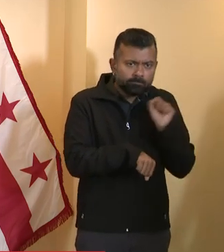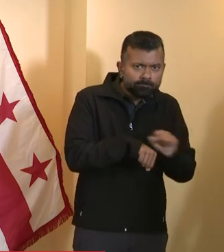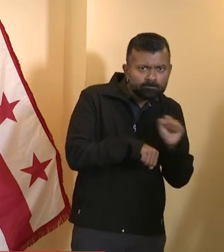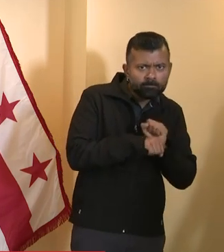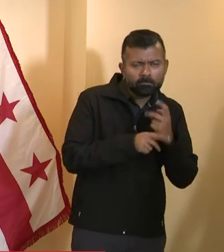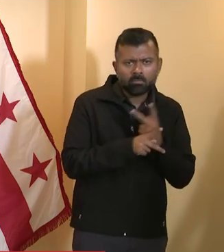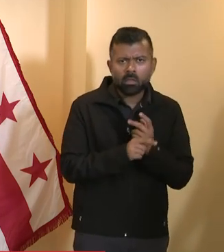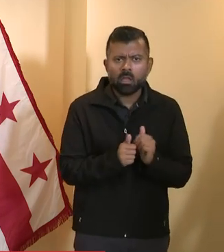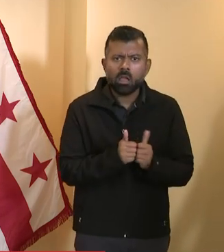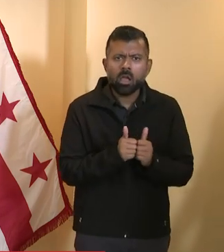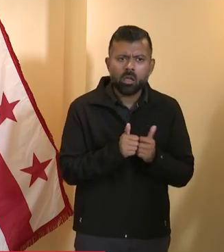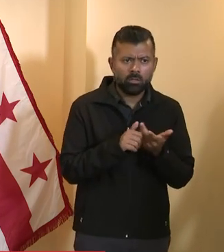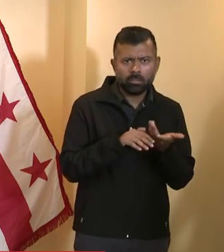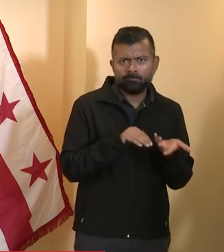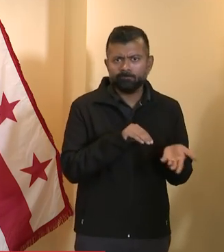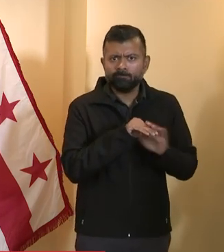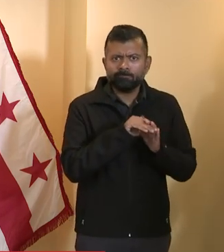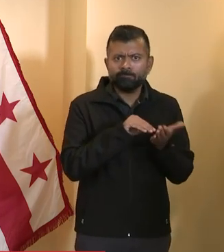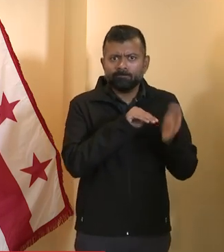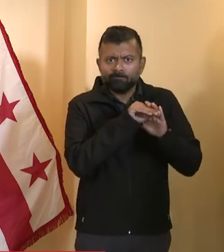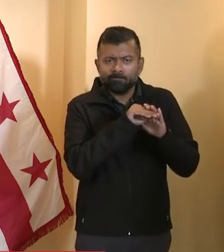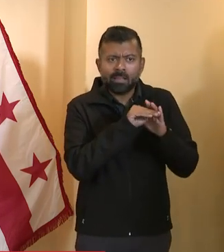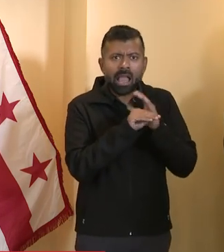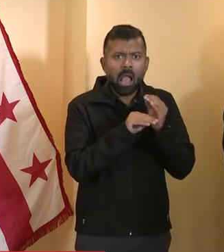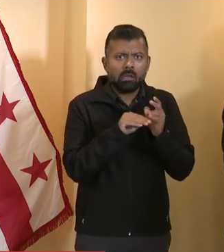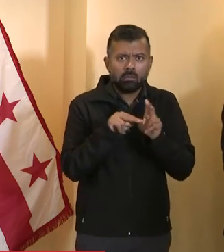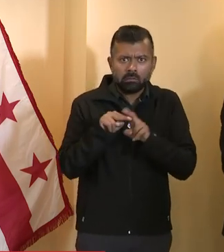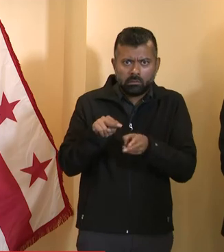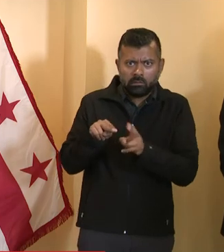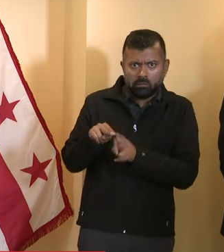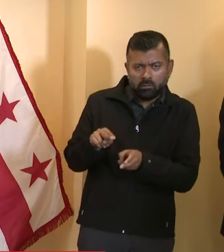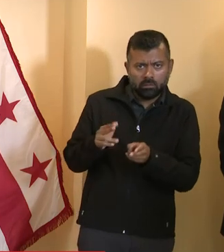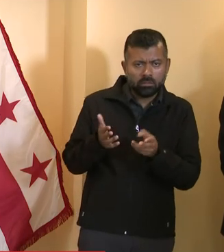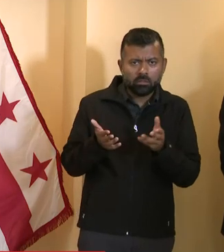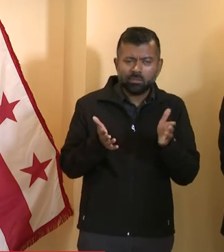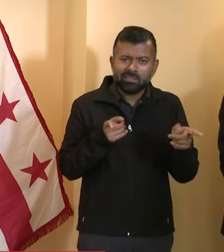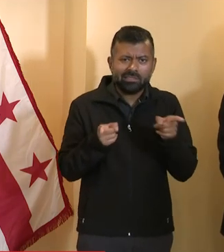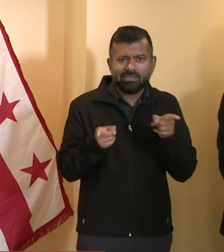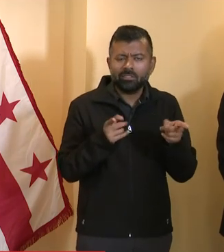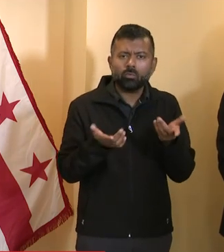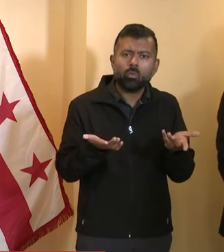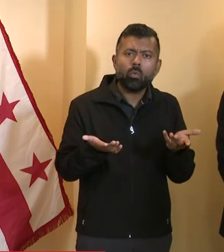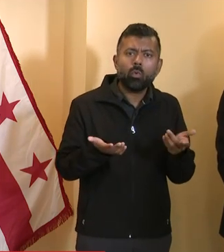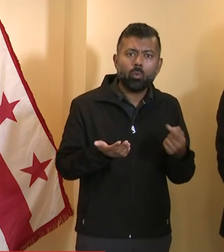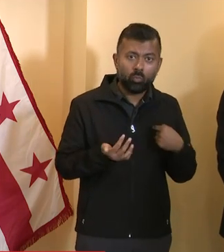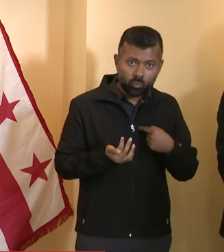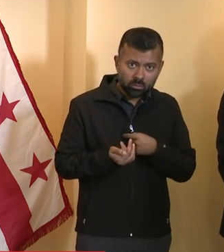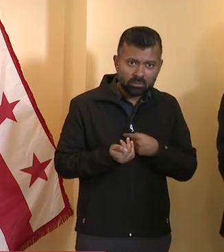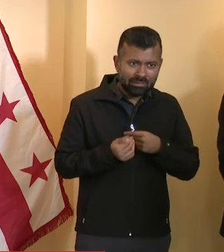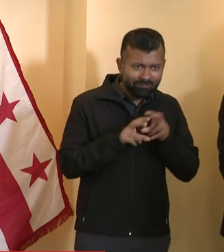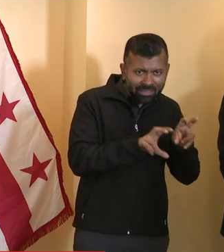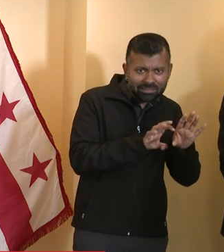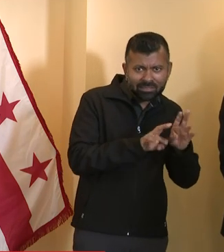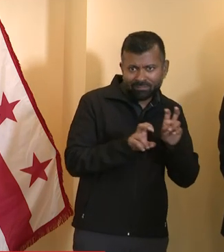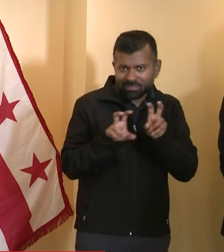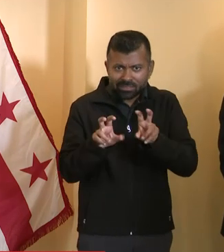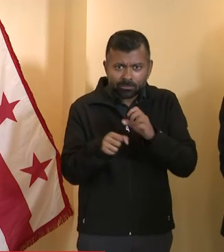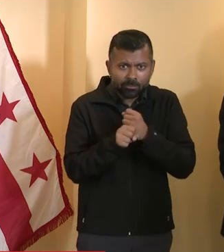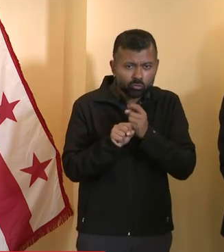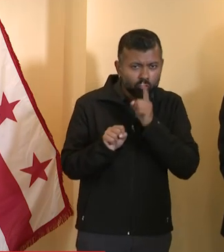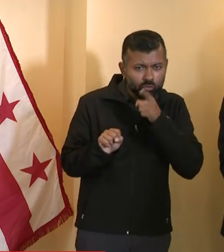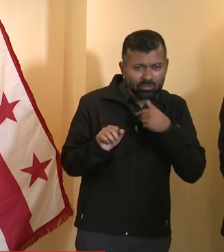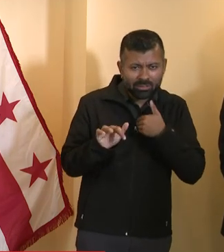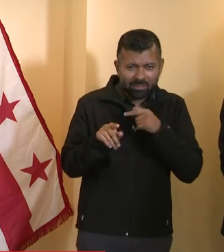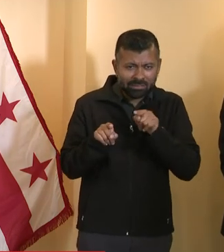in diversifying our economy that long. But this jolt of having this number of people at